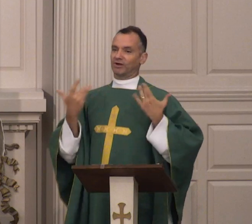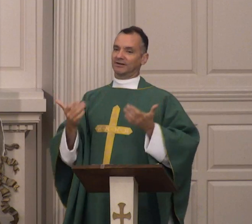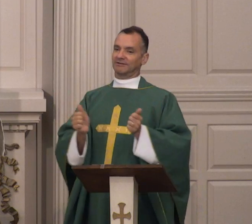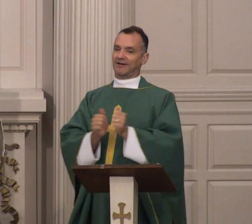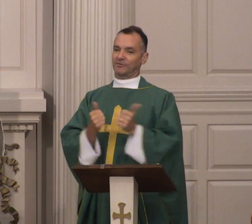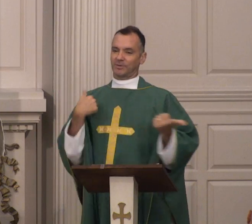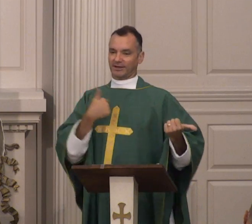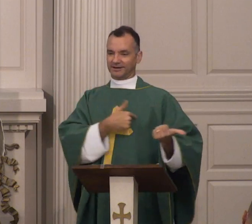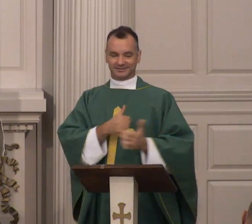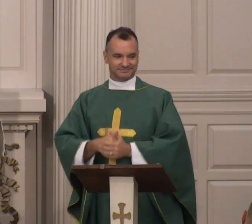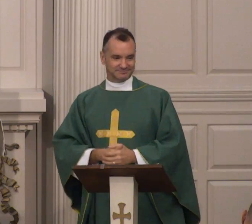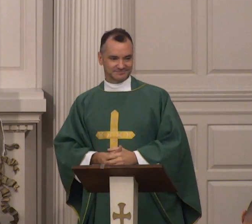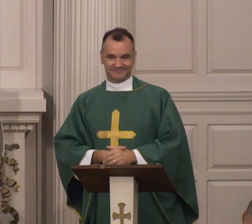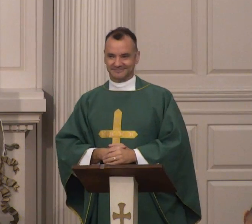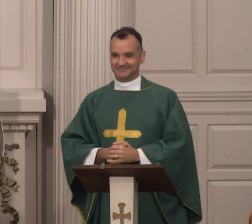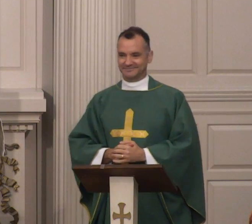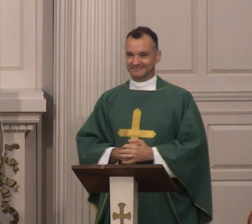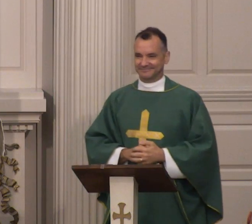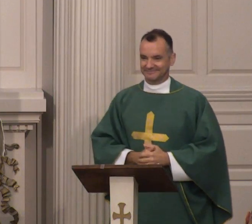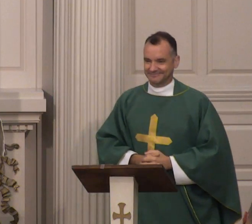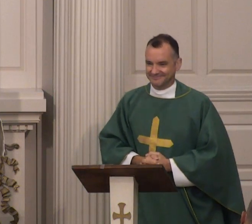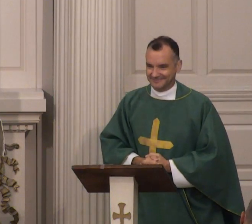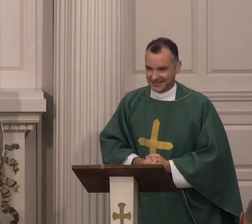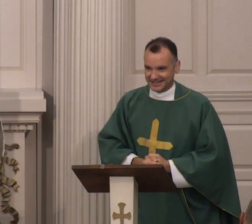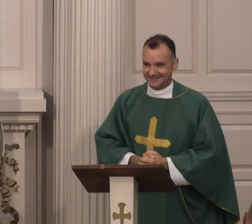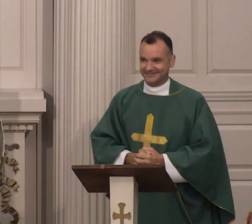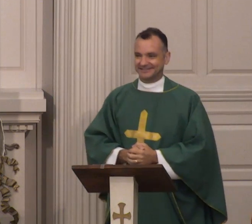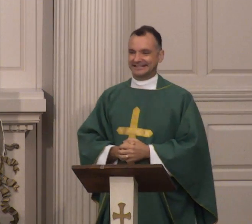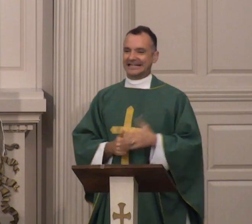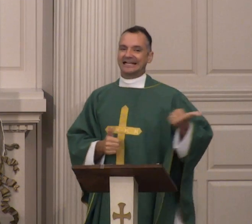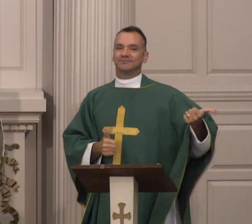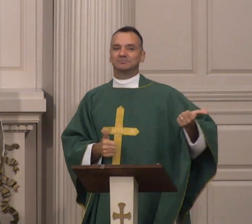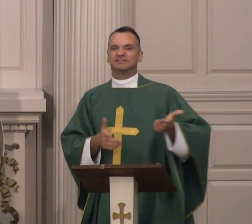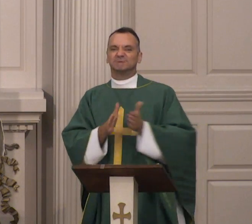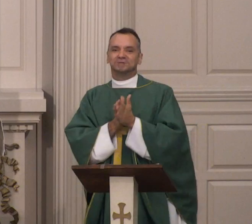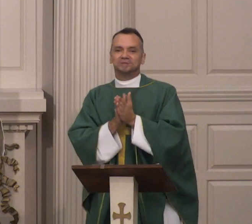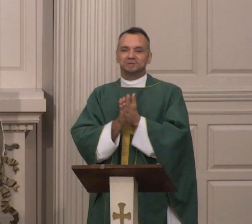Father Gerald, and we're thrilled that you're here with us today.